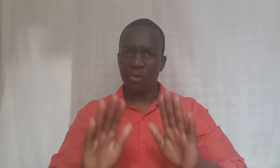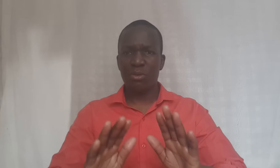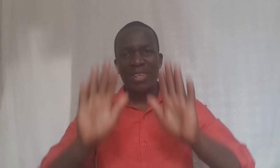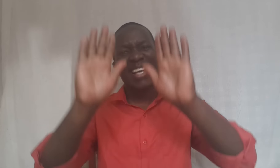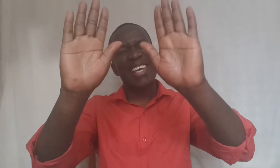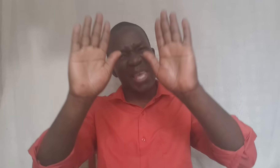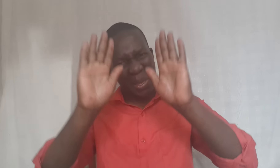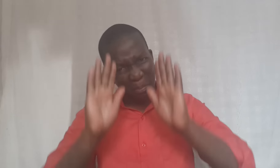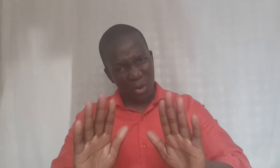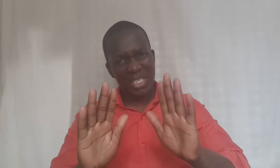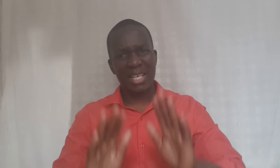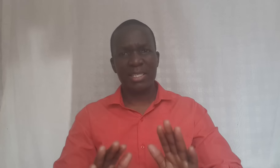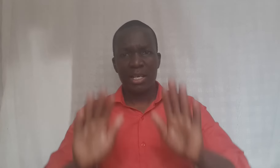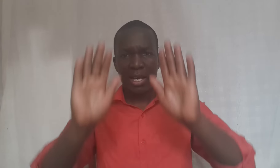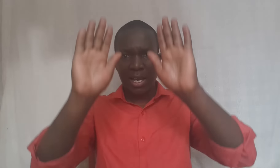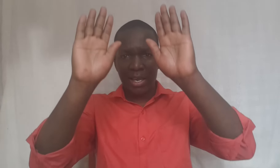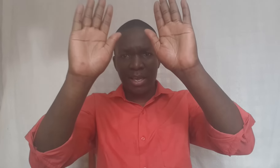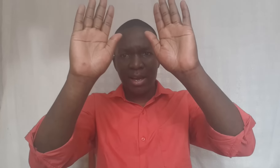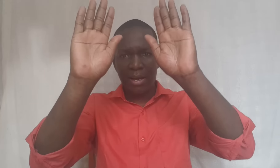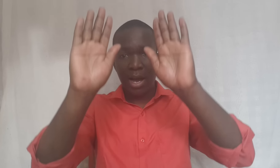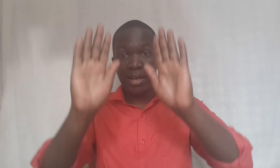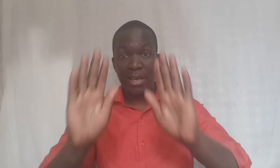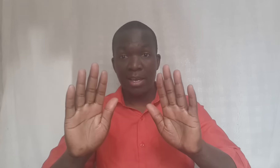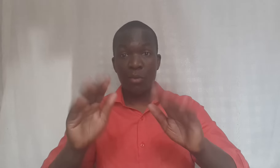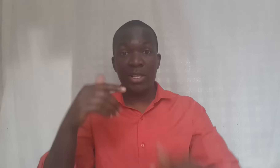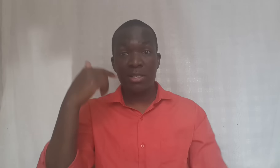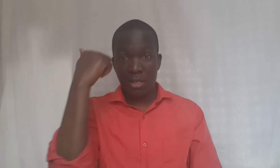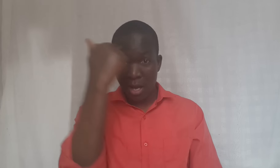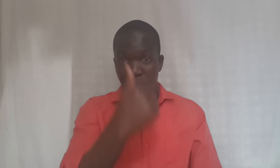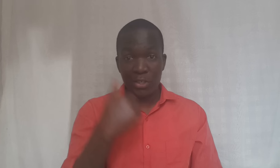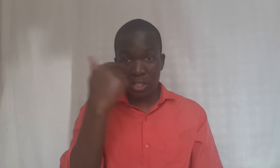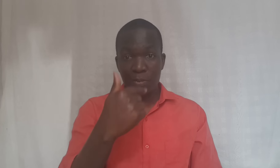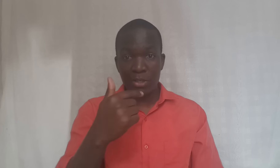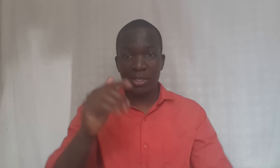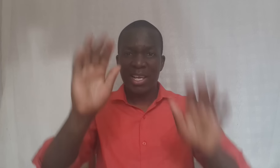Useful, important, here and here with a facial expression.